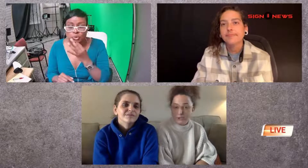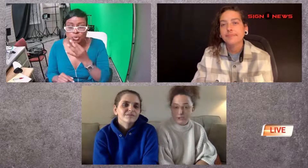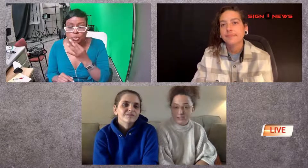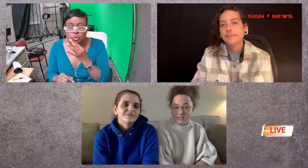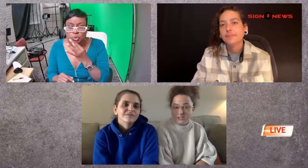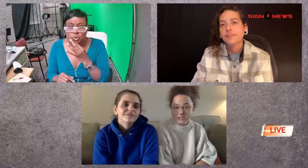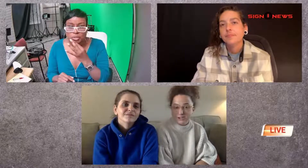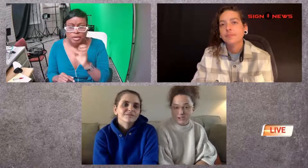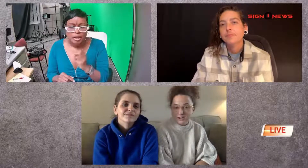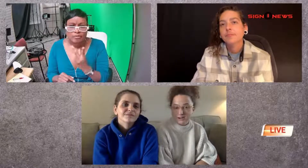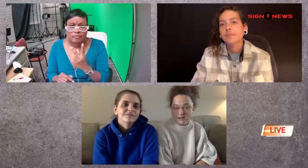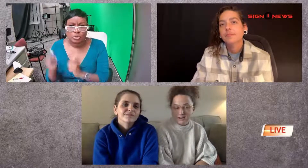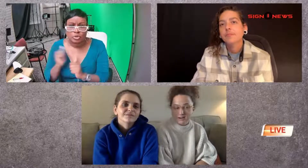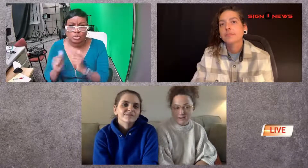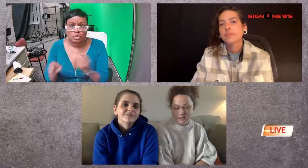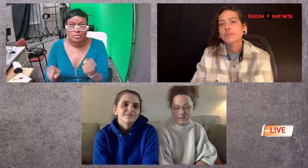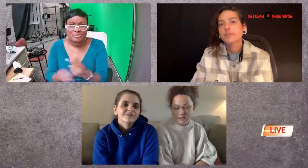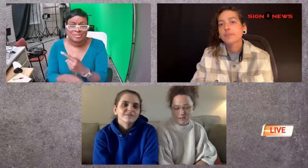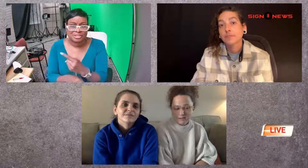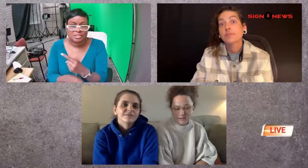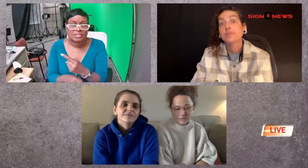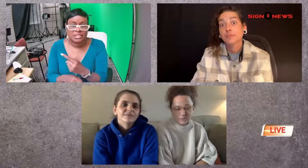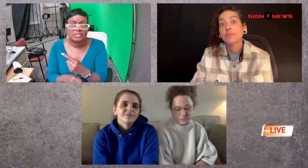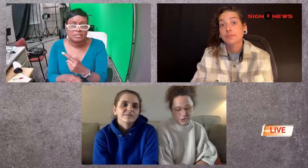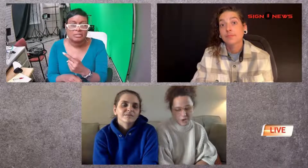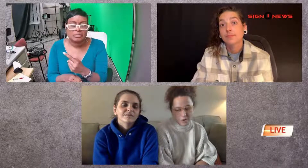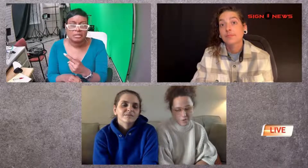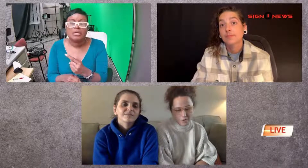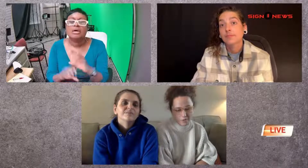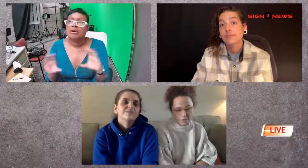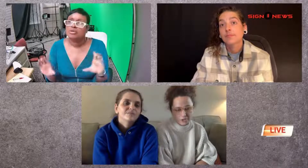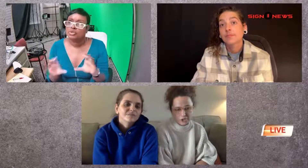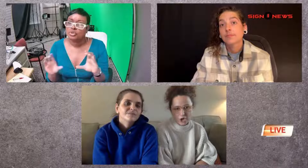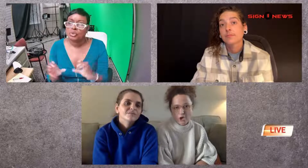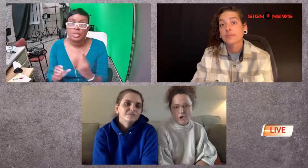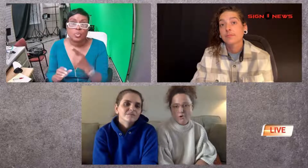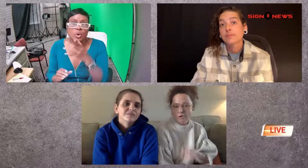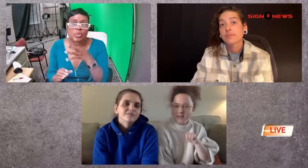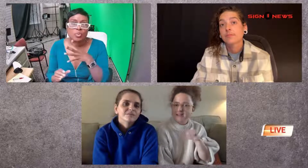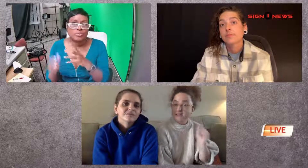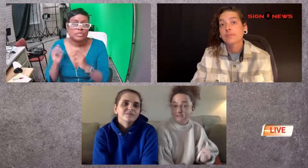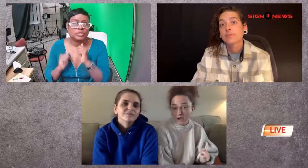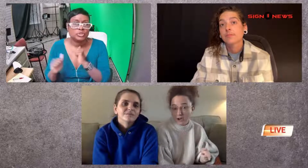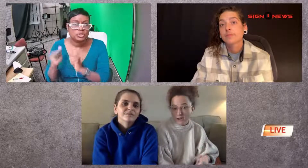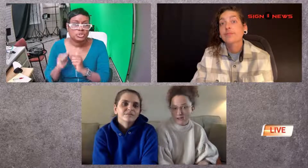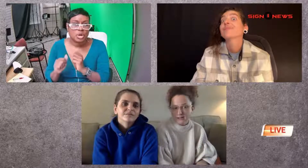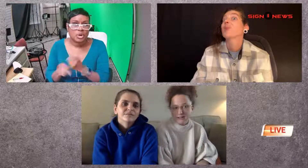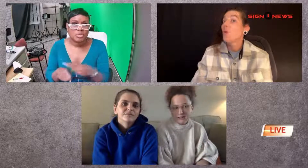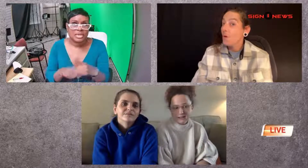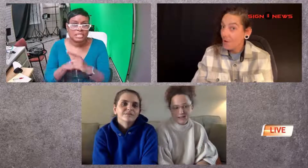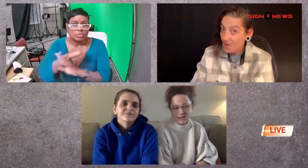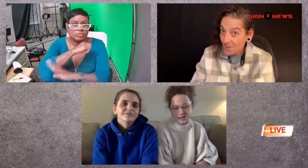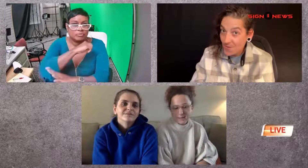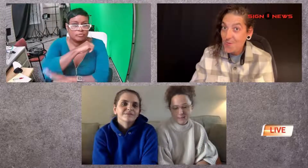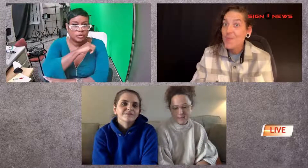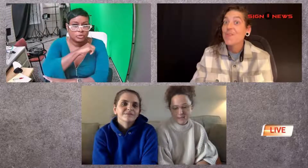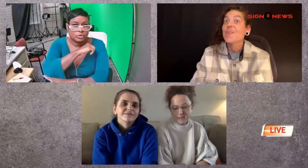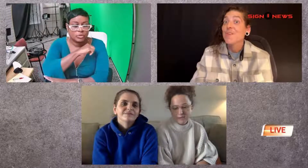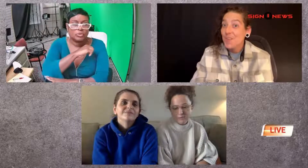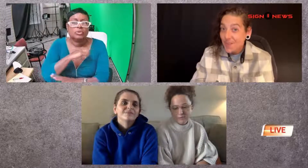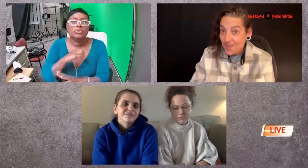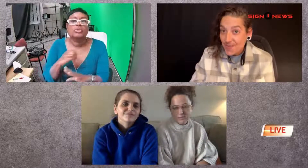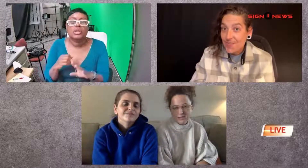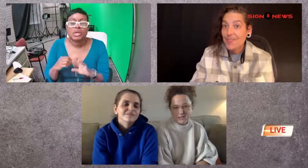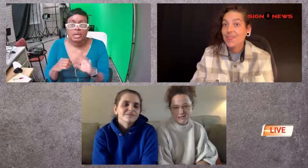couple shows next year. I'll be doing a one-woman show next fall.